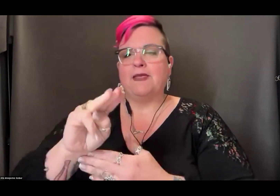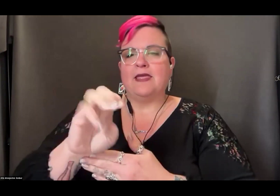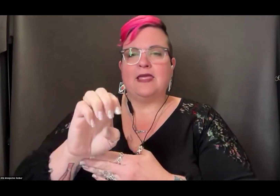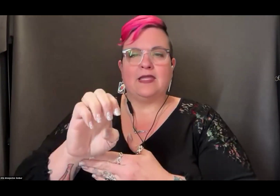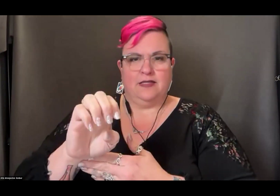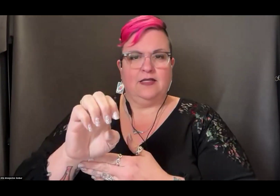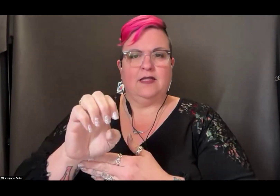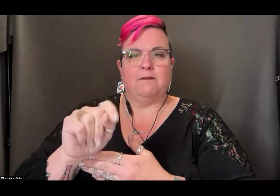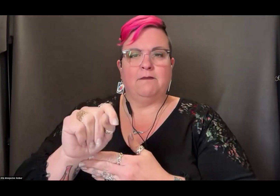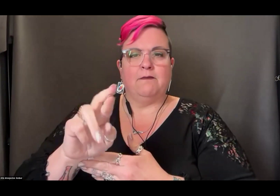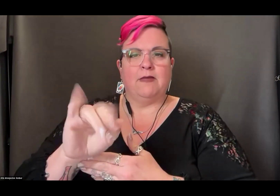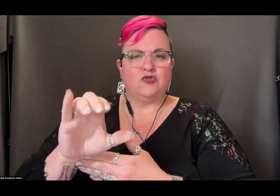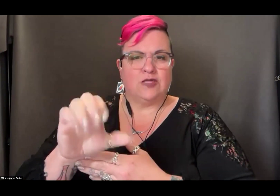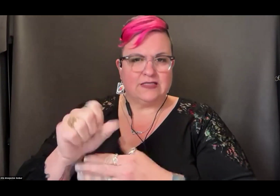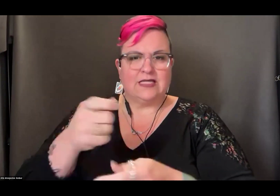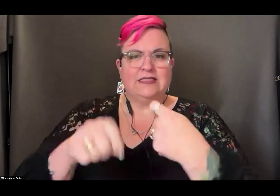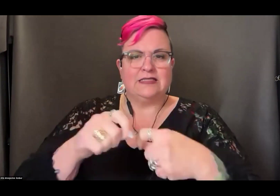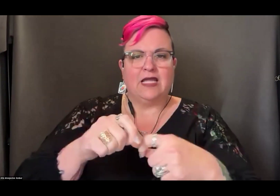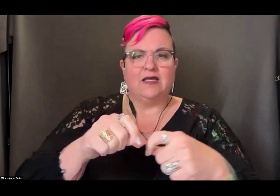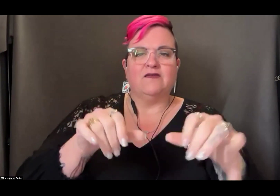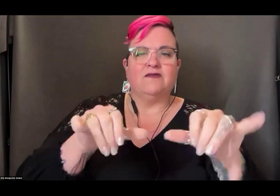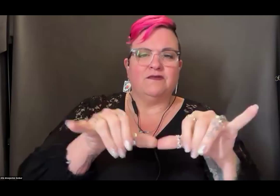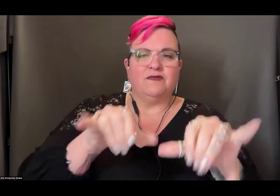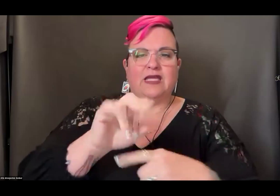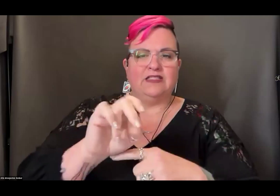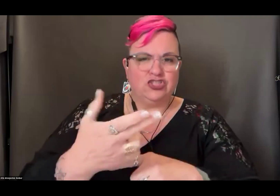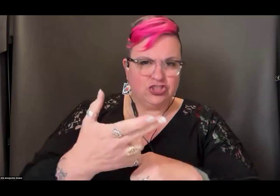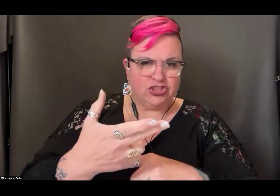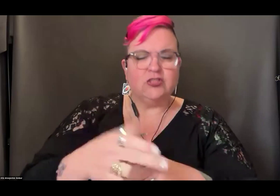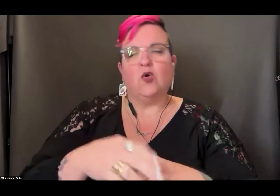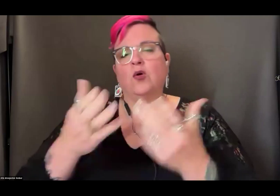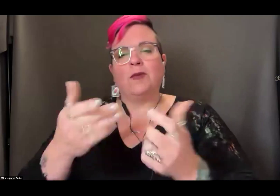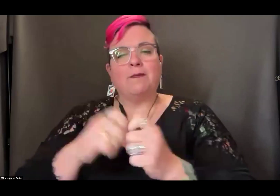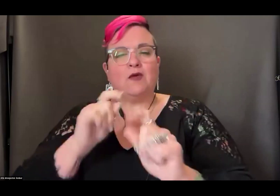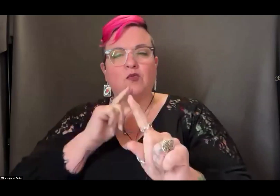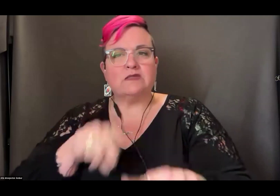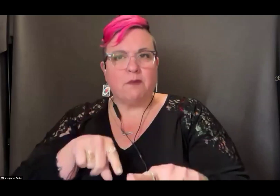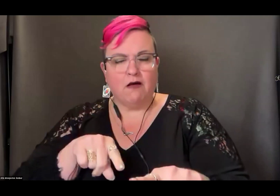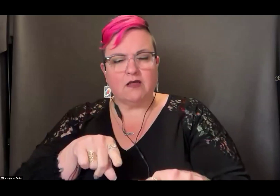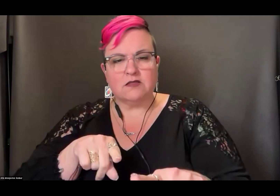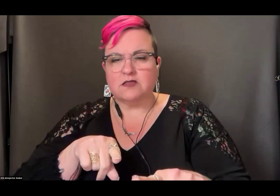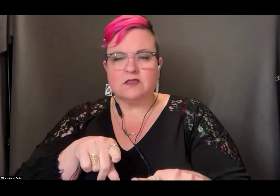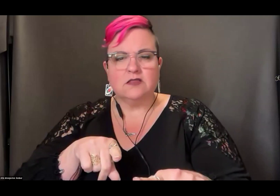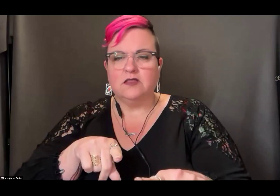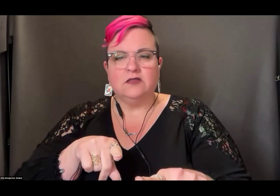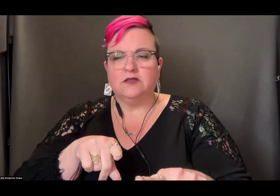metrics instead of inches, or let's say it responded in um,